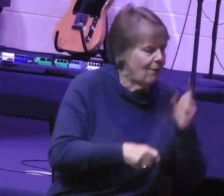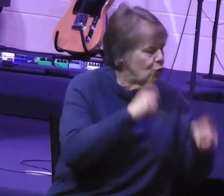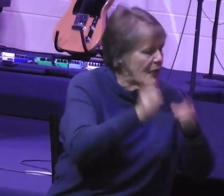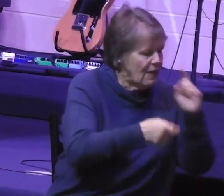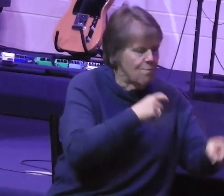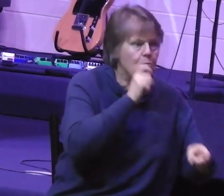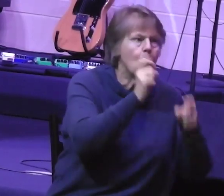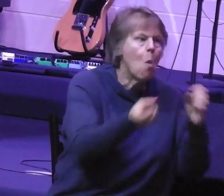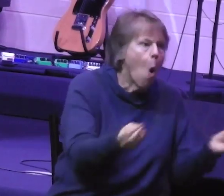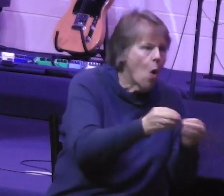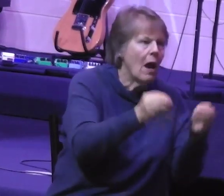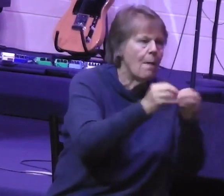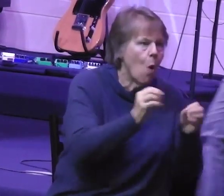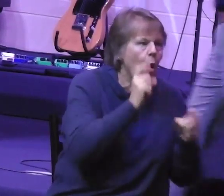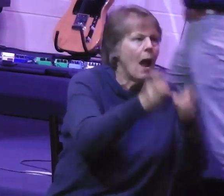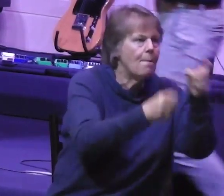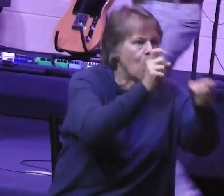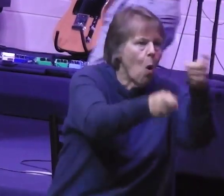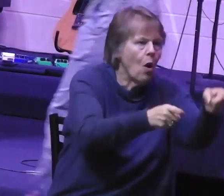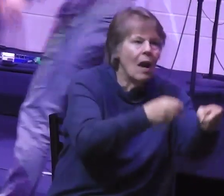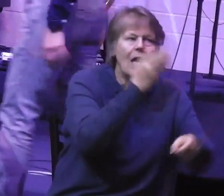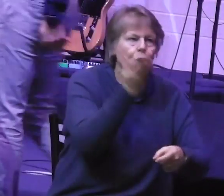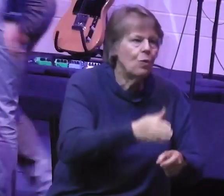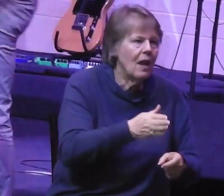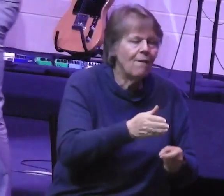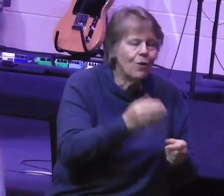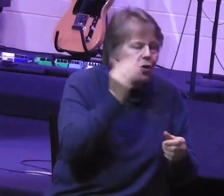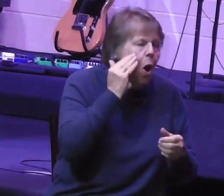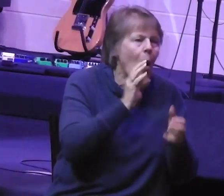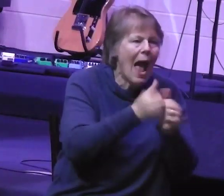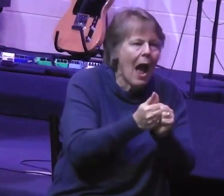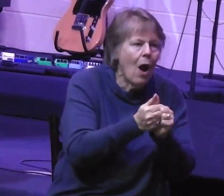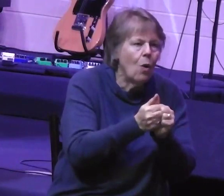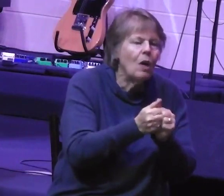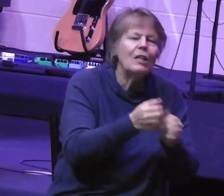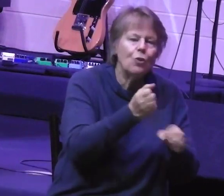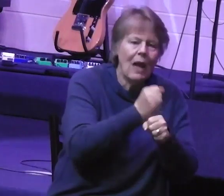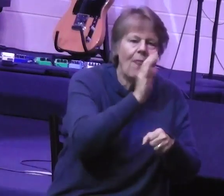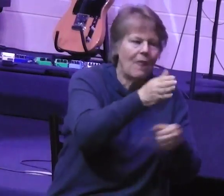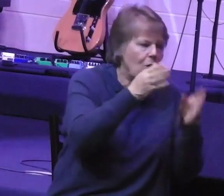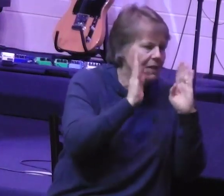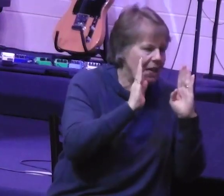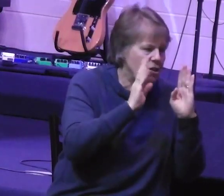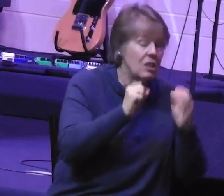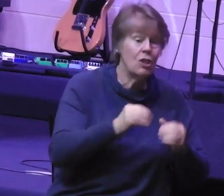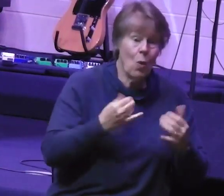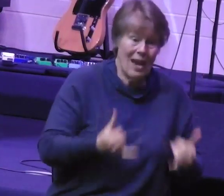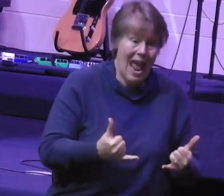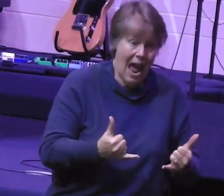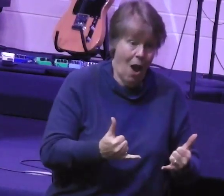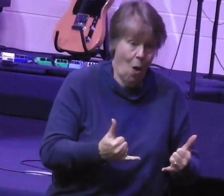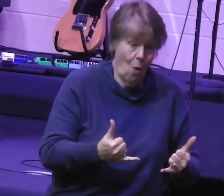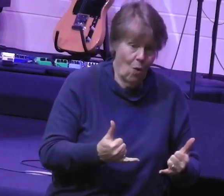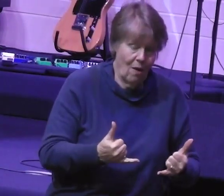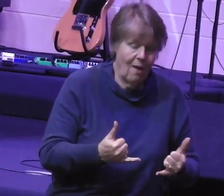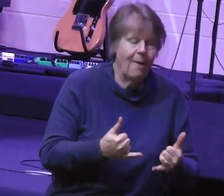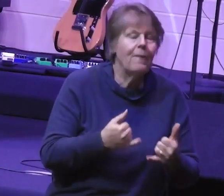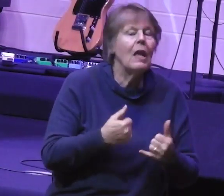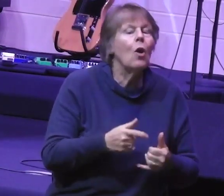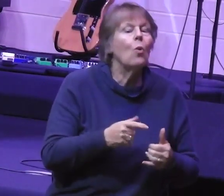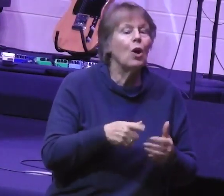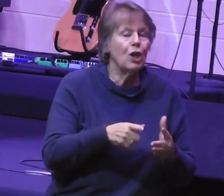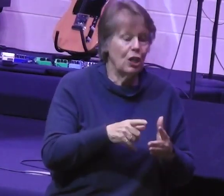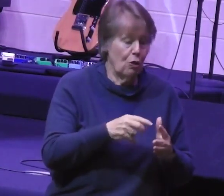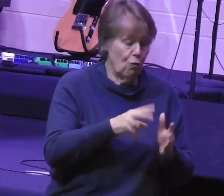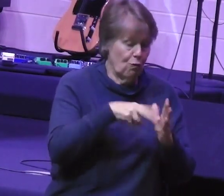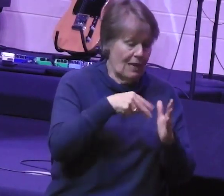gods' divided attention. So with that backdrop, here's what we read in Exodus, starting, we're going to read this little bit from